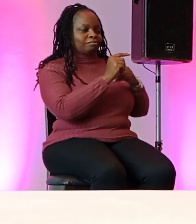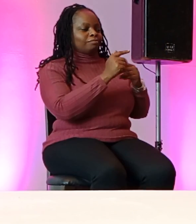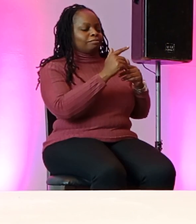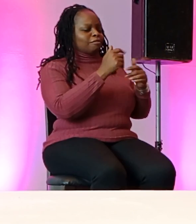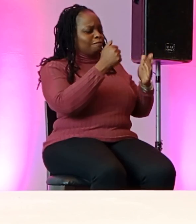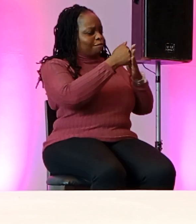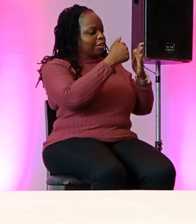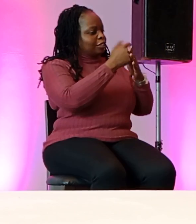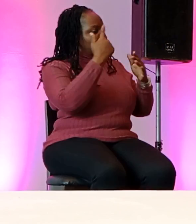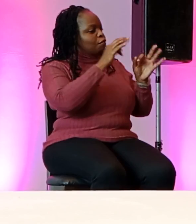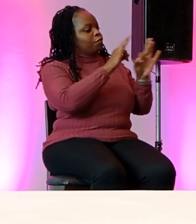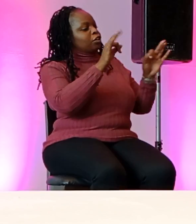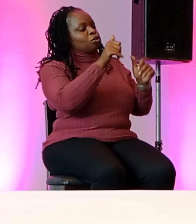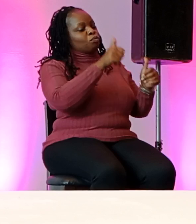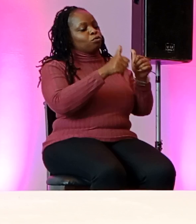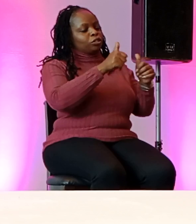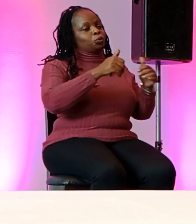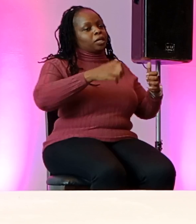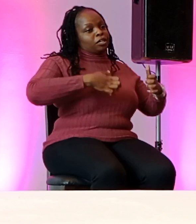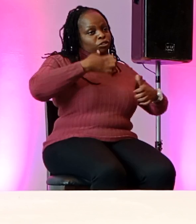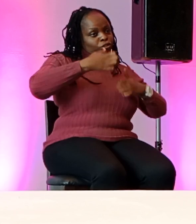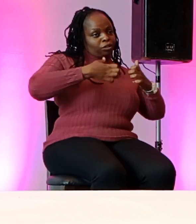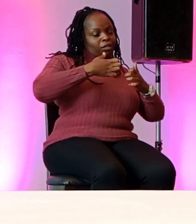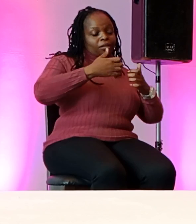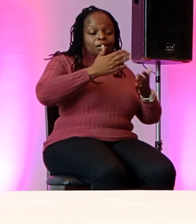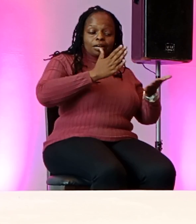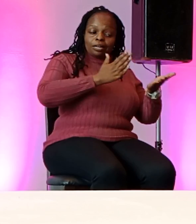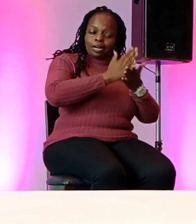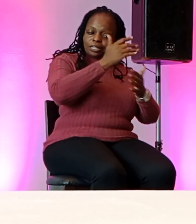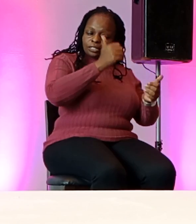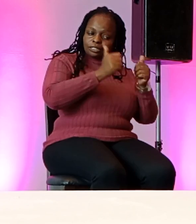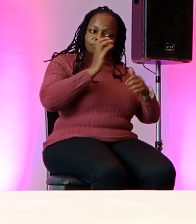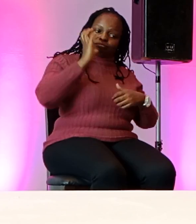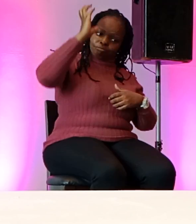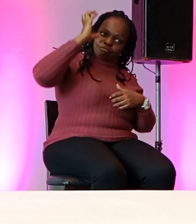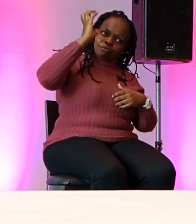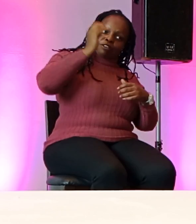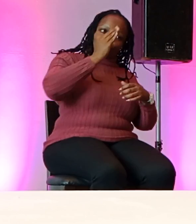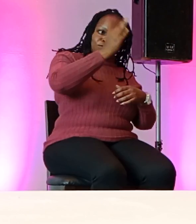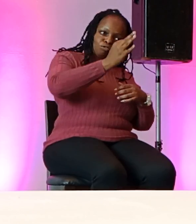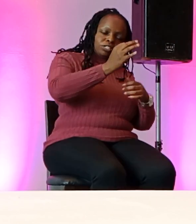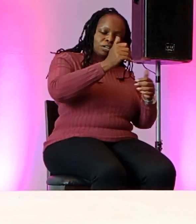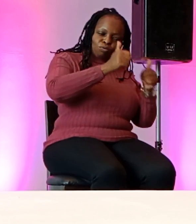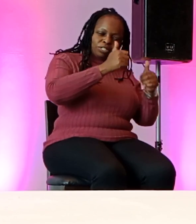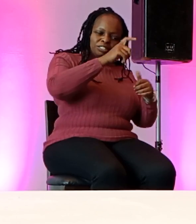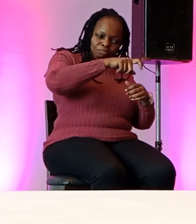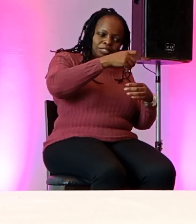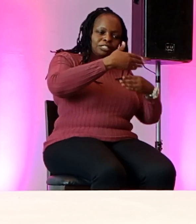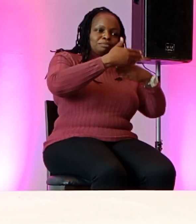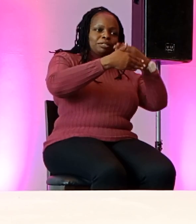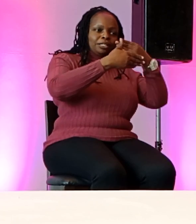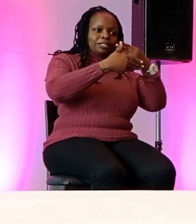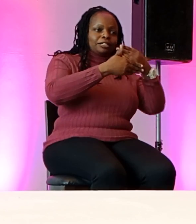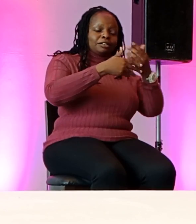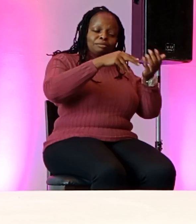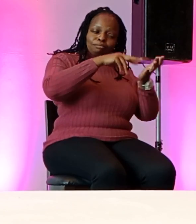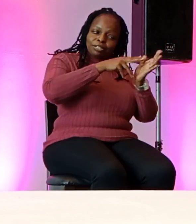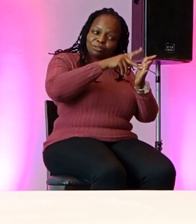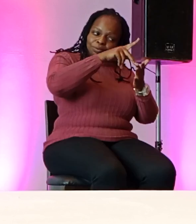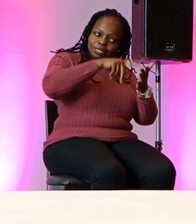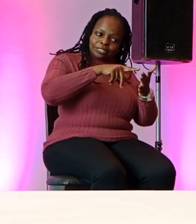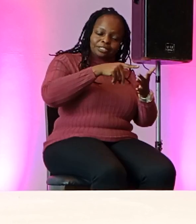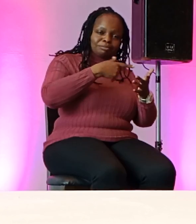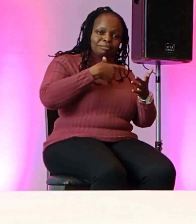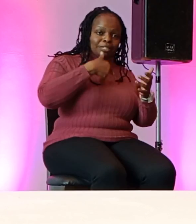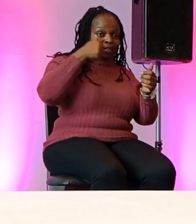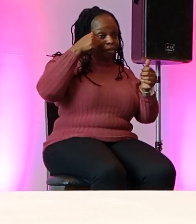we enjoy, the rights we champion, and the future we must build. And in this respect, I want to